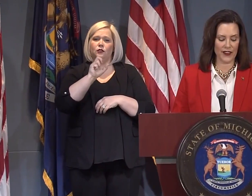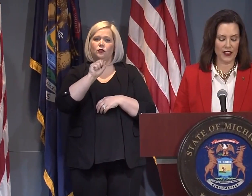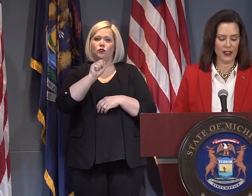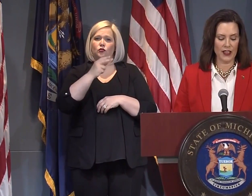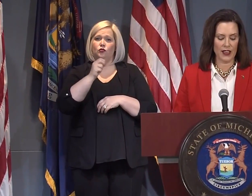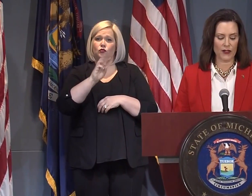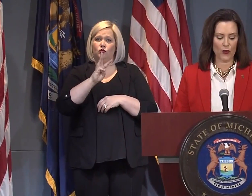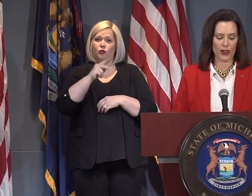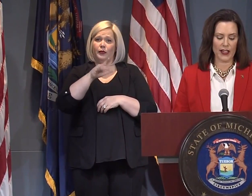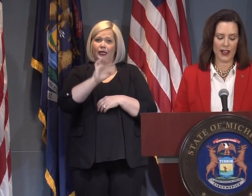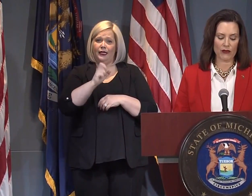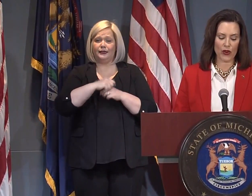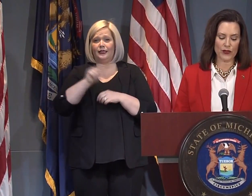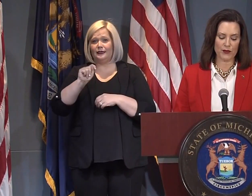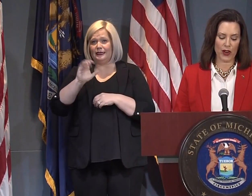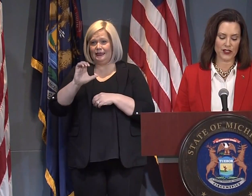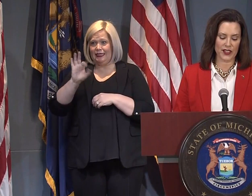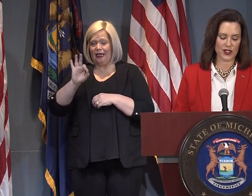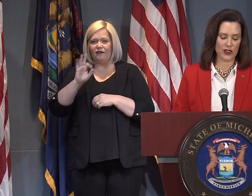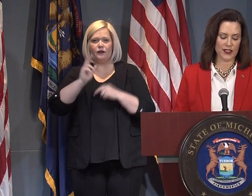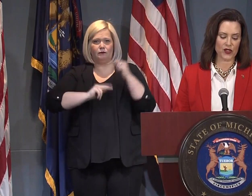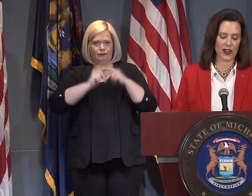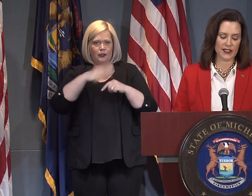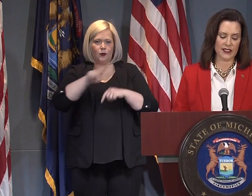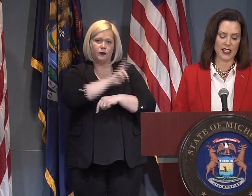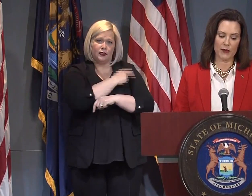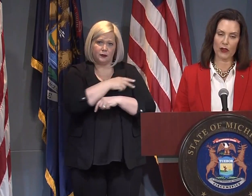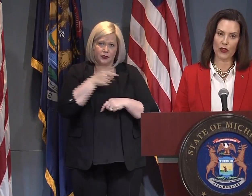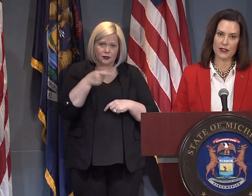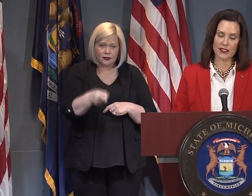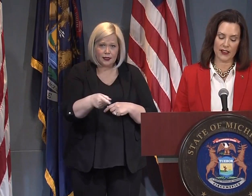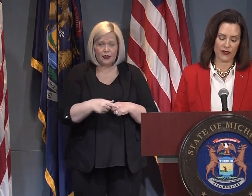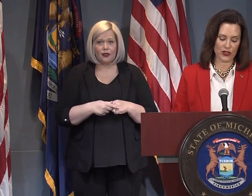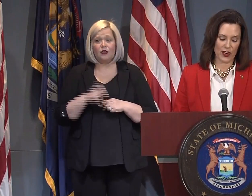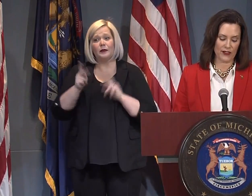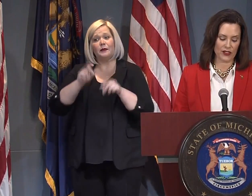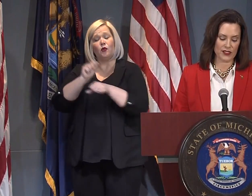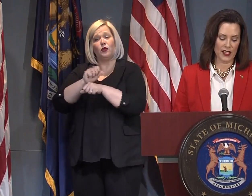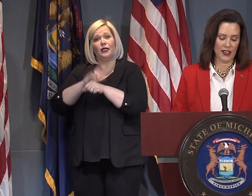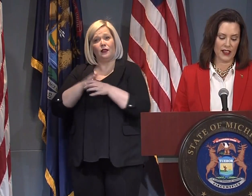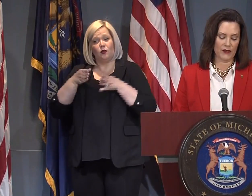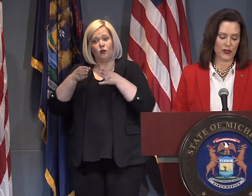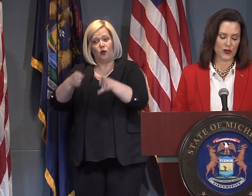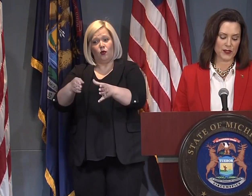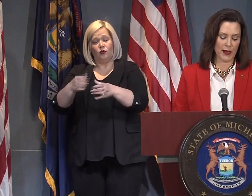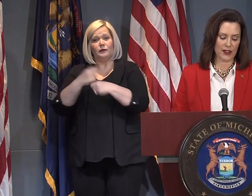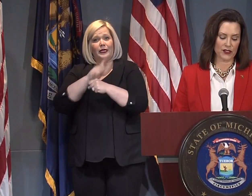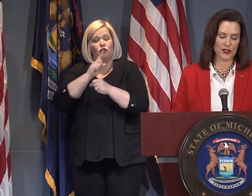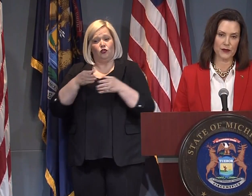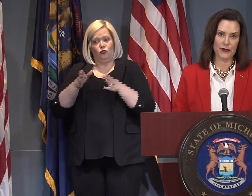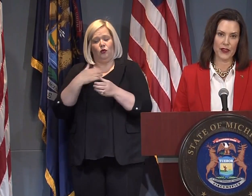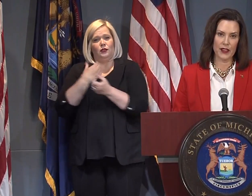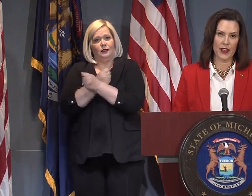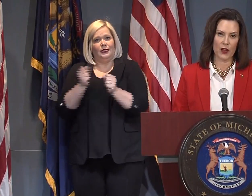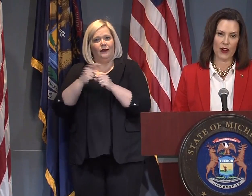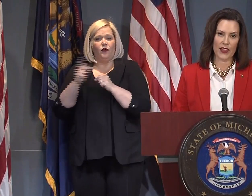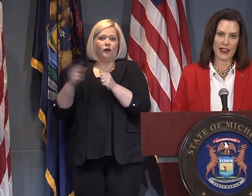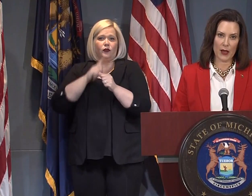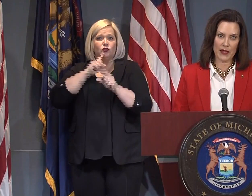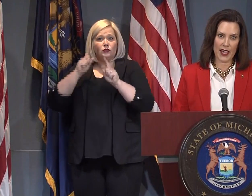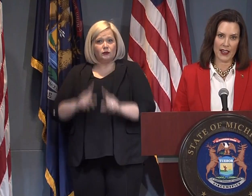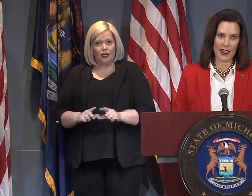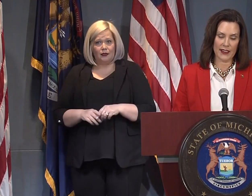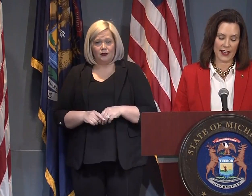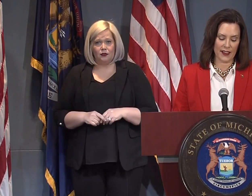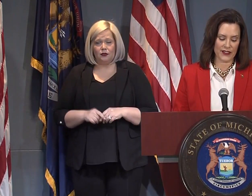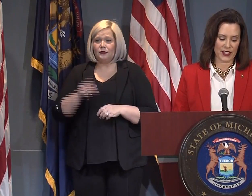TCF, and for working on roads projects during this crisis to keep our roads safe for drivers and first responders. I want to thank